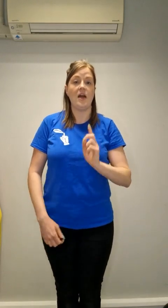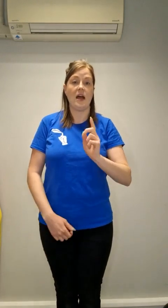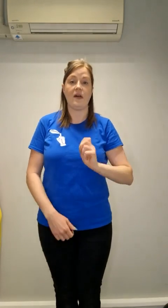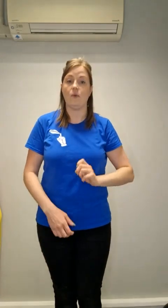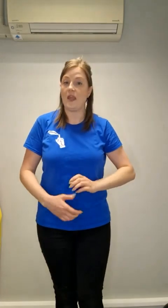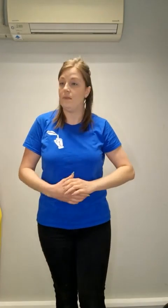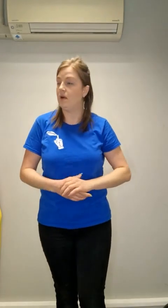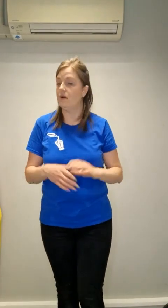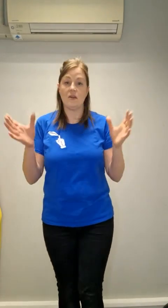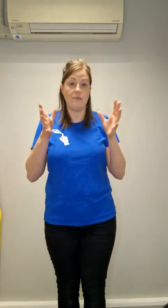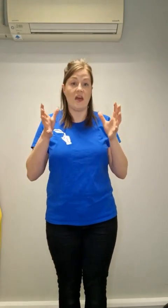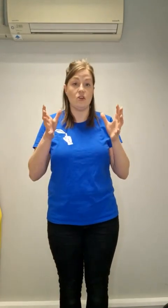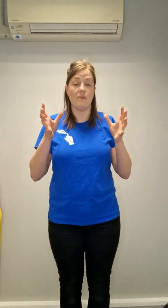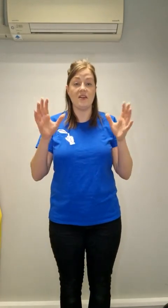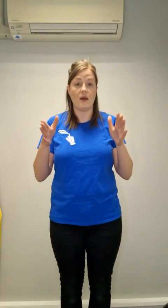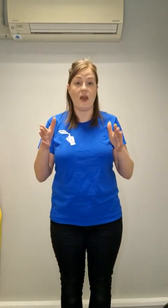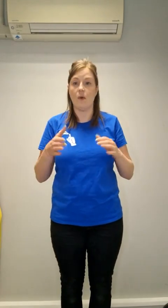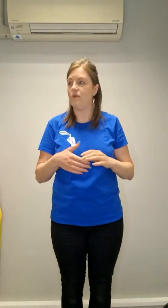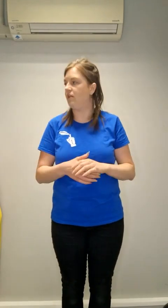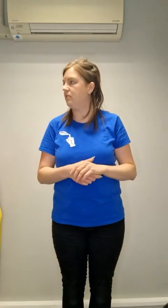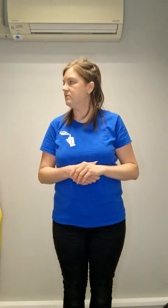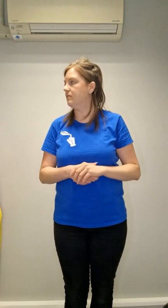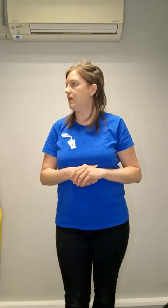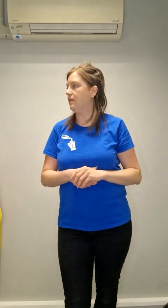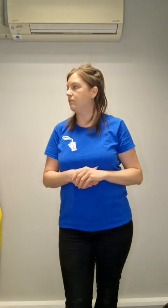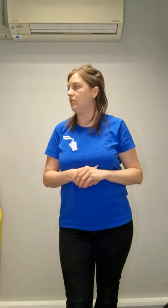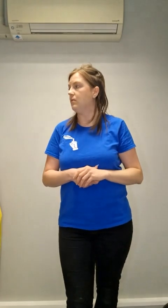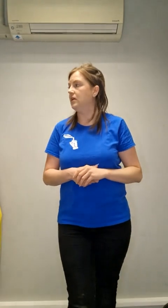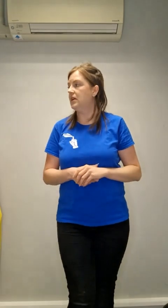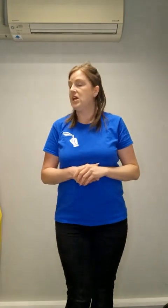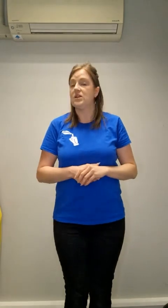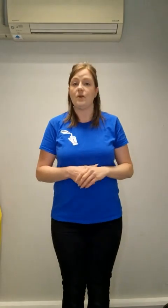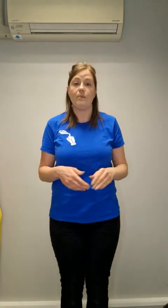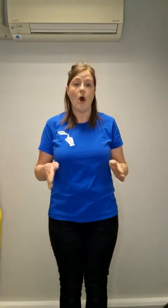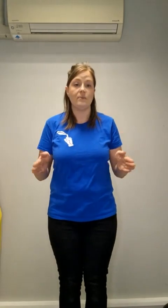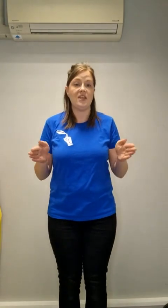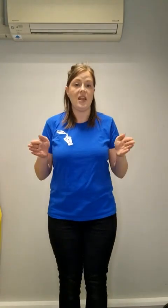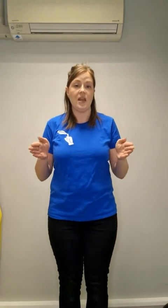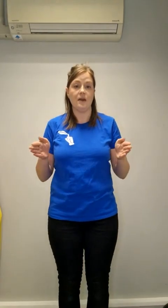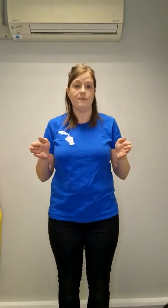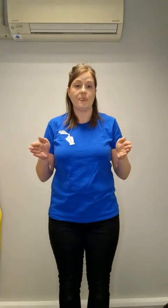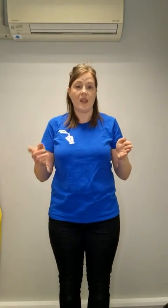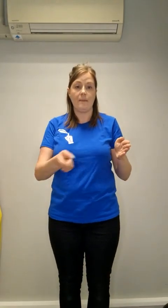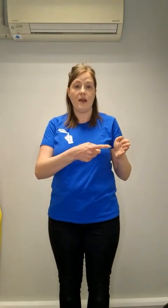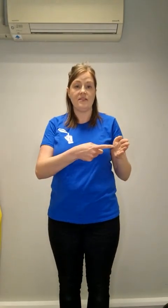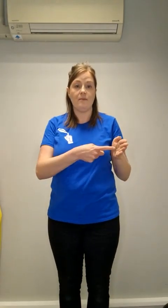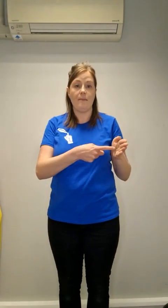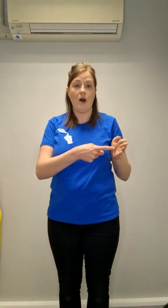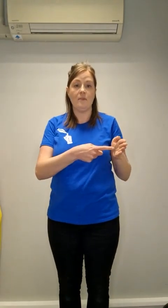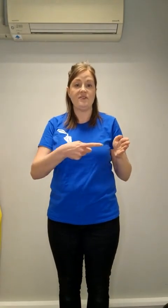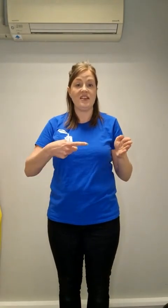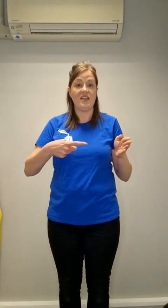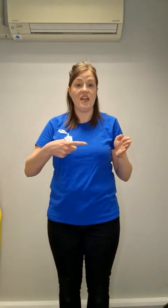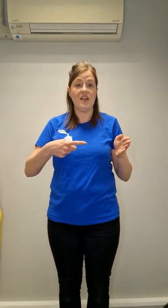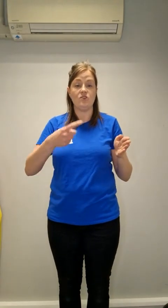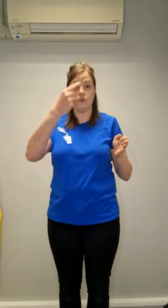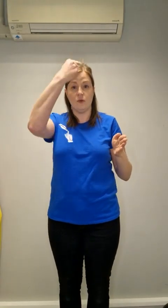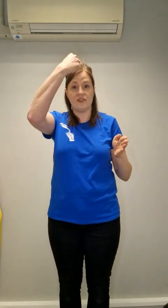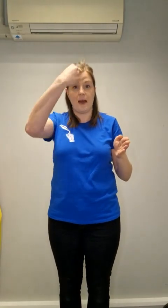and that will keep that in your mind. That will help you focus for going through. So palms in. See my palm is facing in towards that